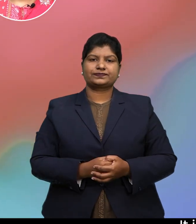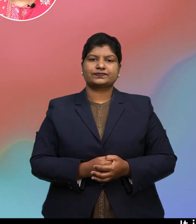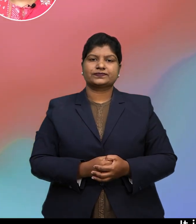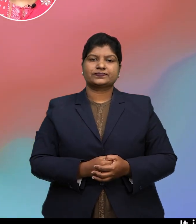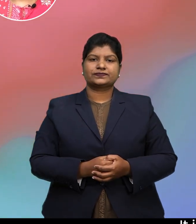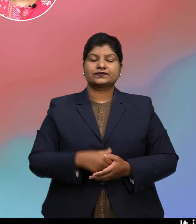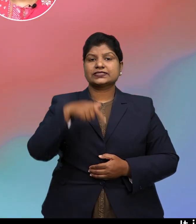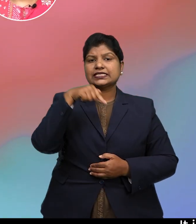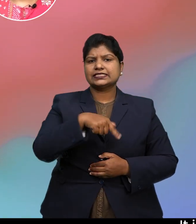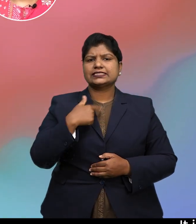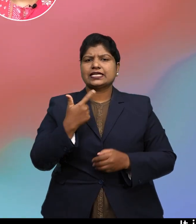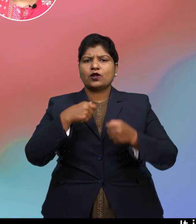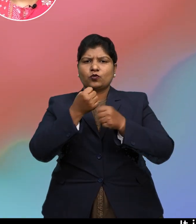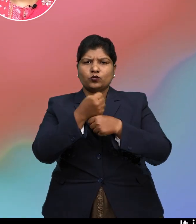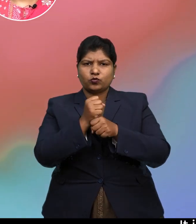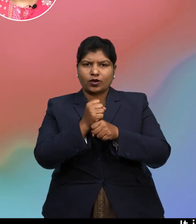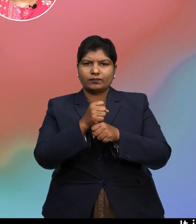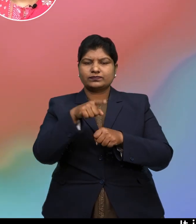It is formed at around